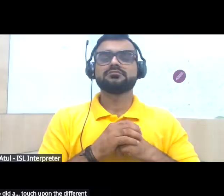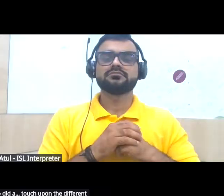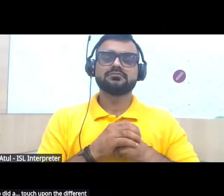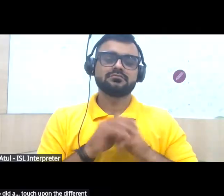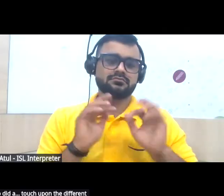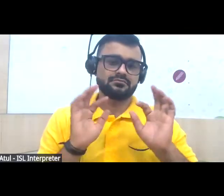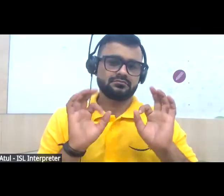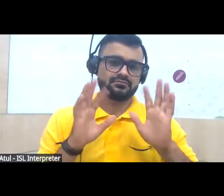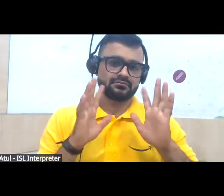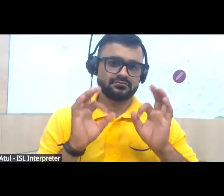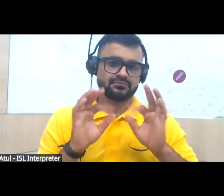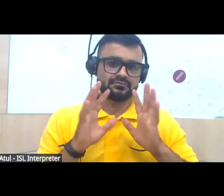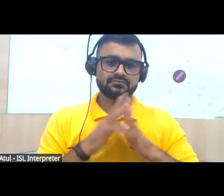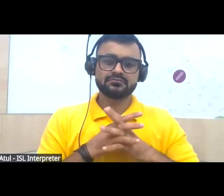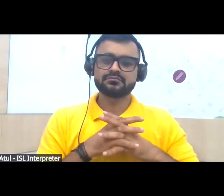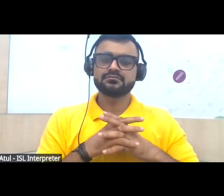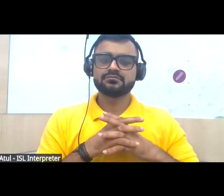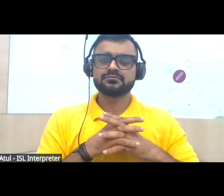Super.